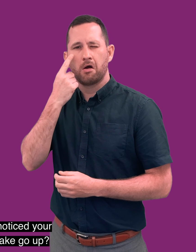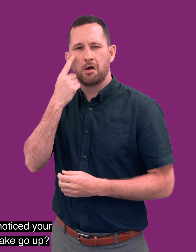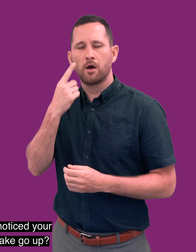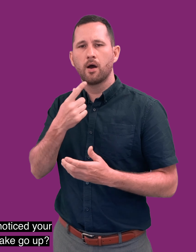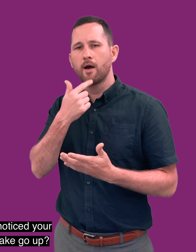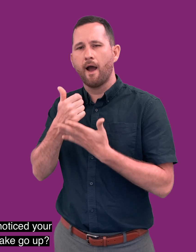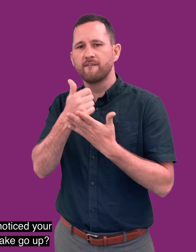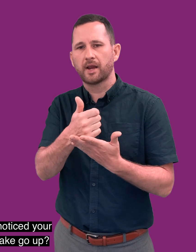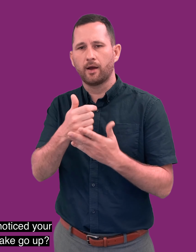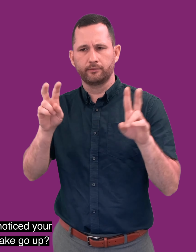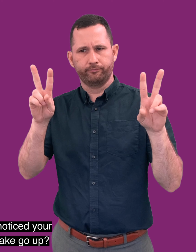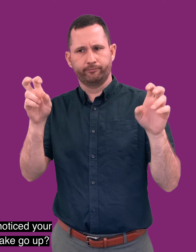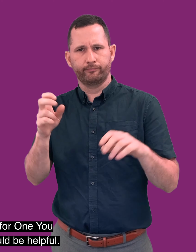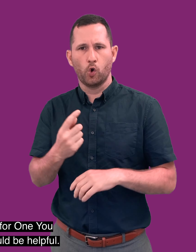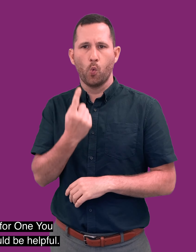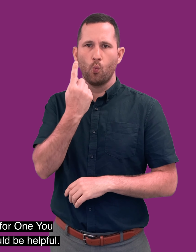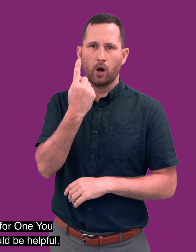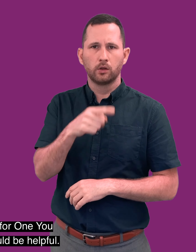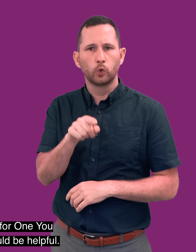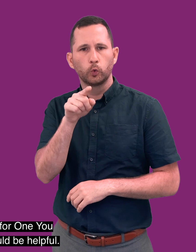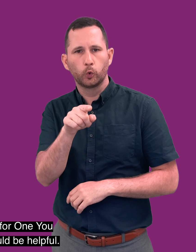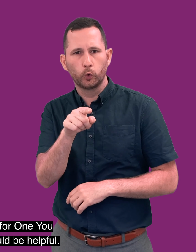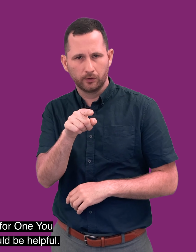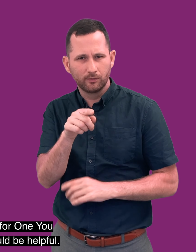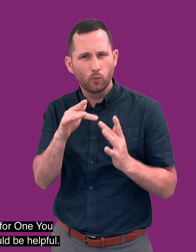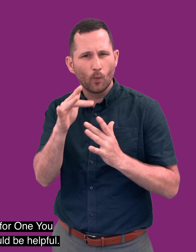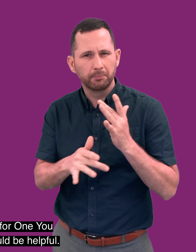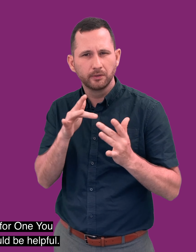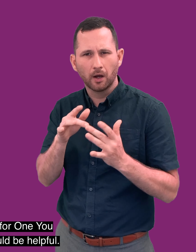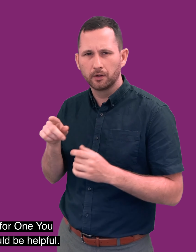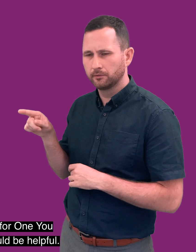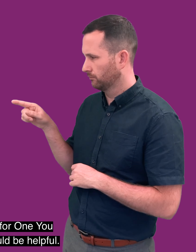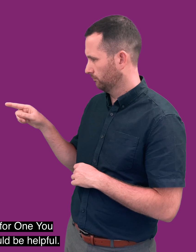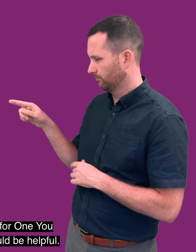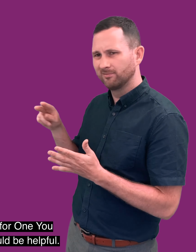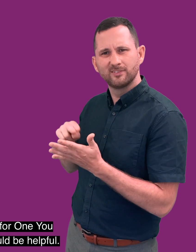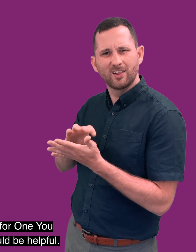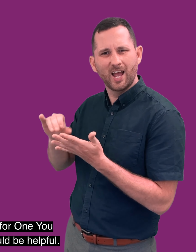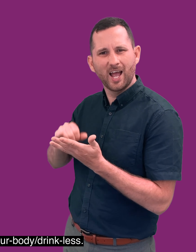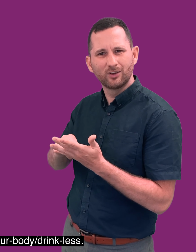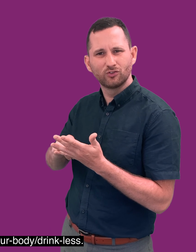up? There's tips for 1U website should be helpful.